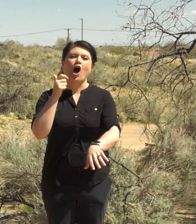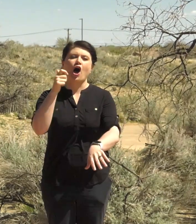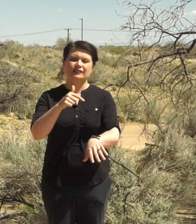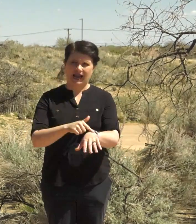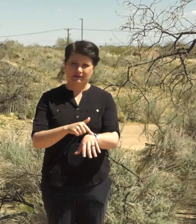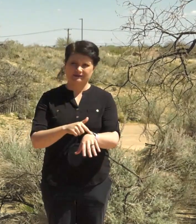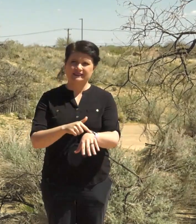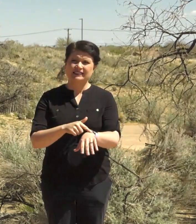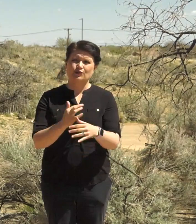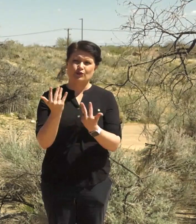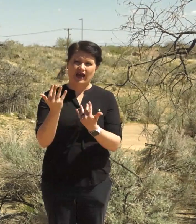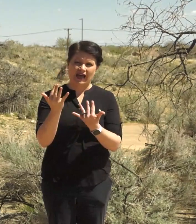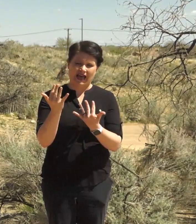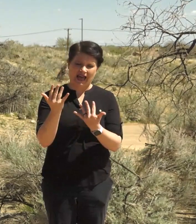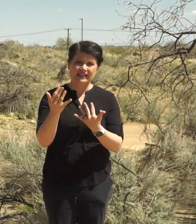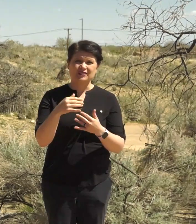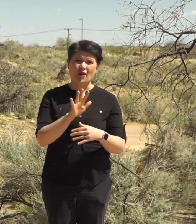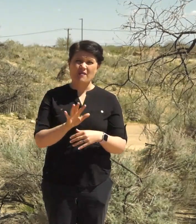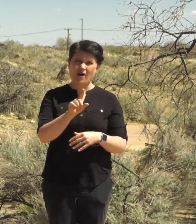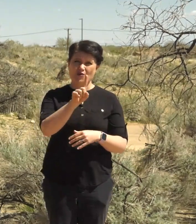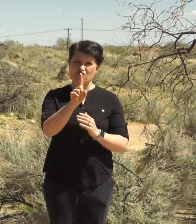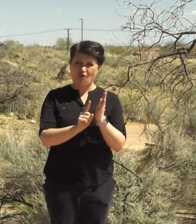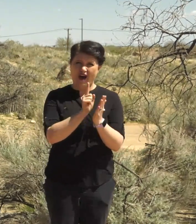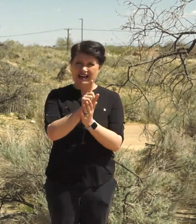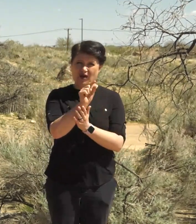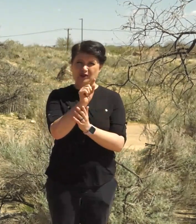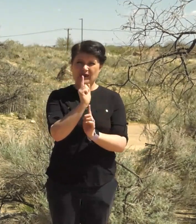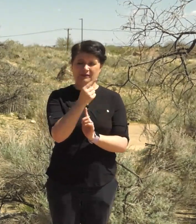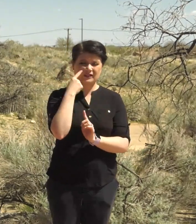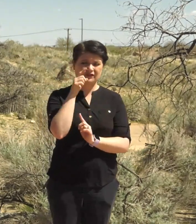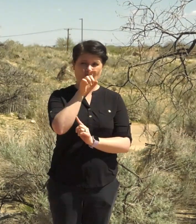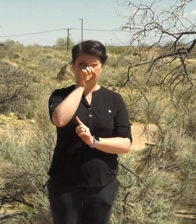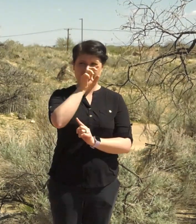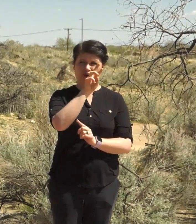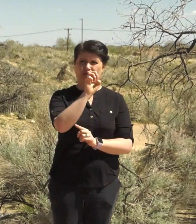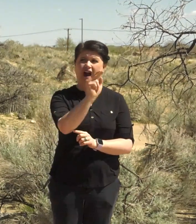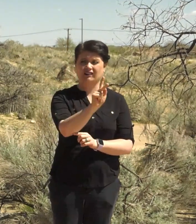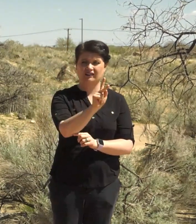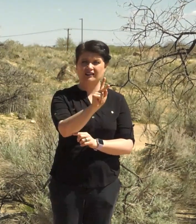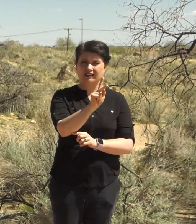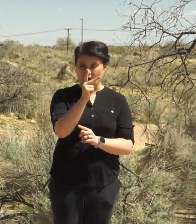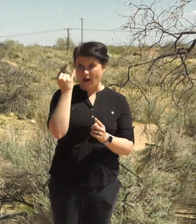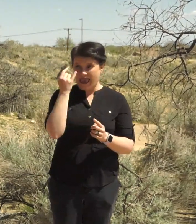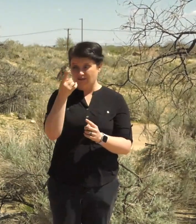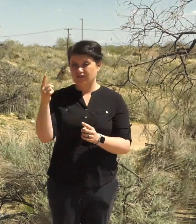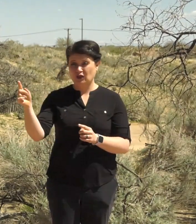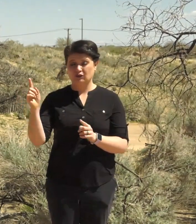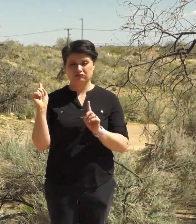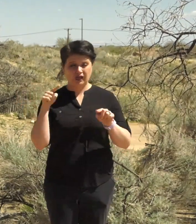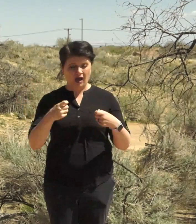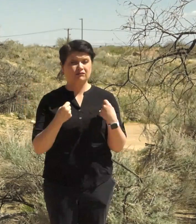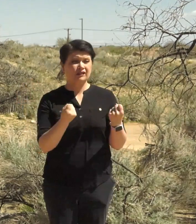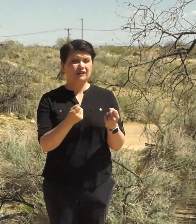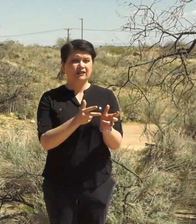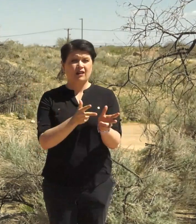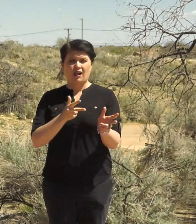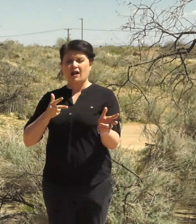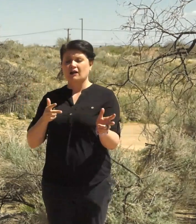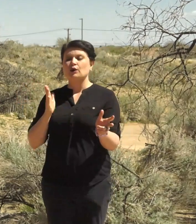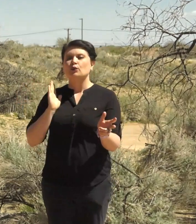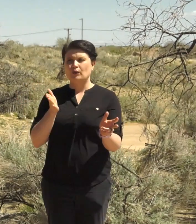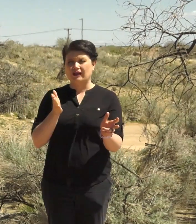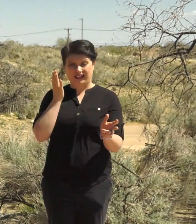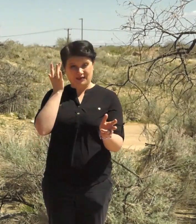1 hour and 20 minutes at the Eagle Rock location. So if you're bringing stuff there, just know that there will be somewhat of a wait due to